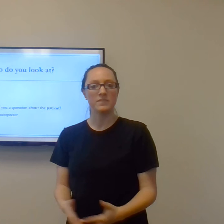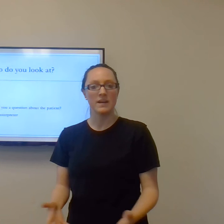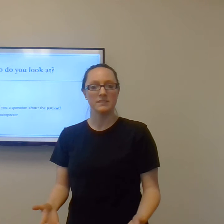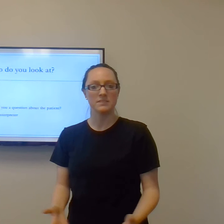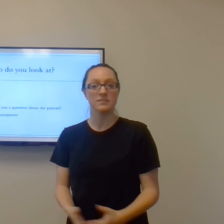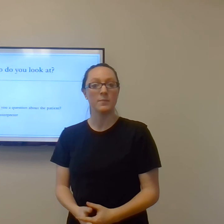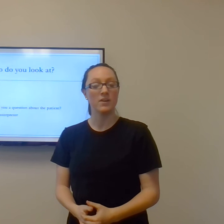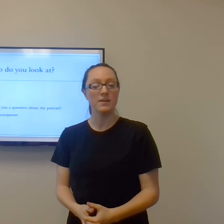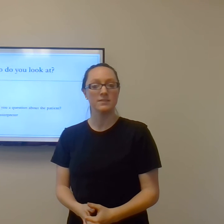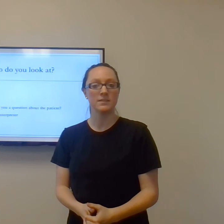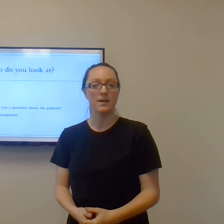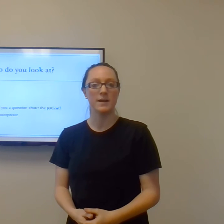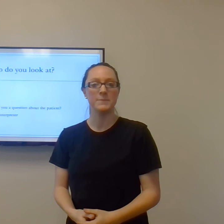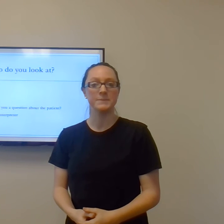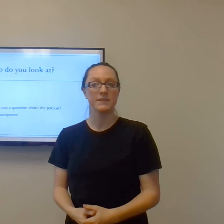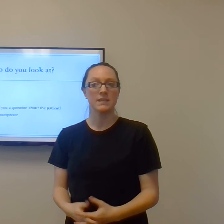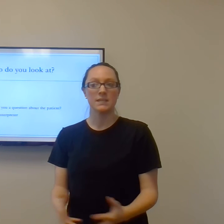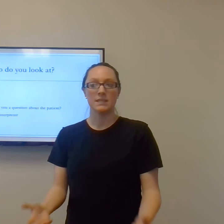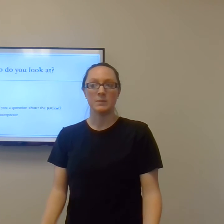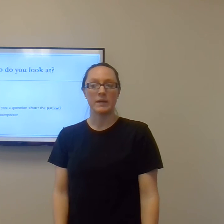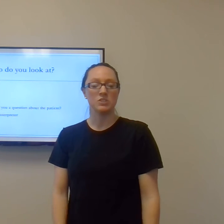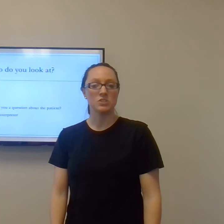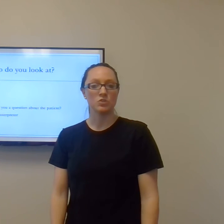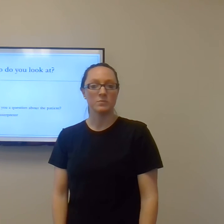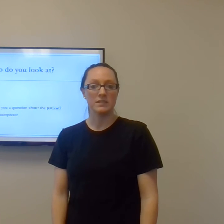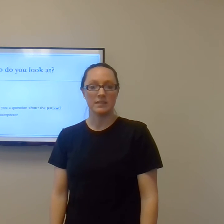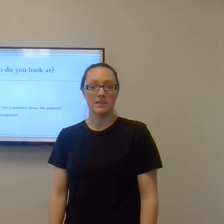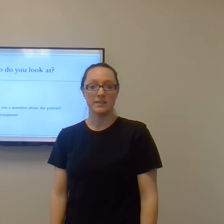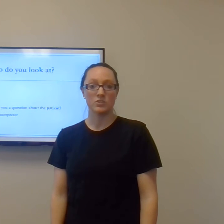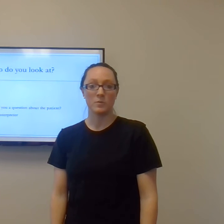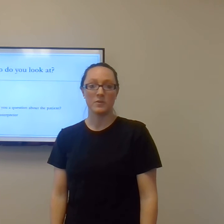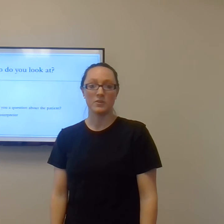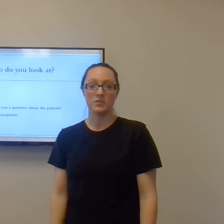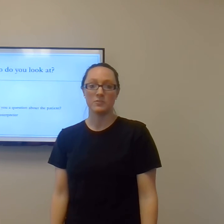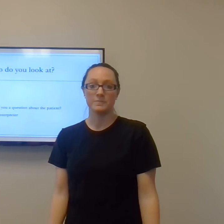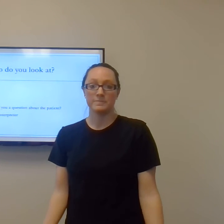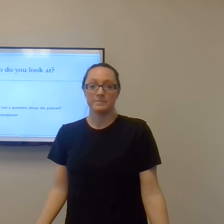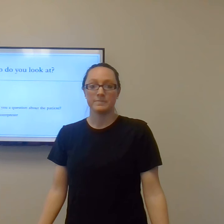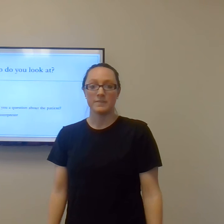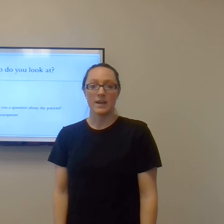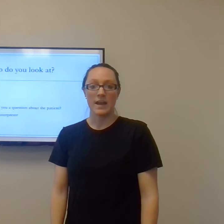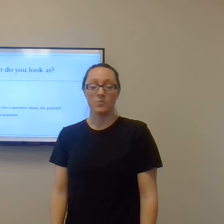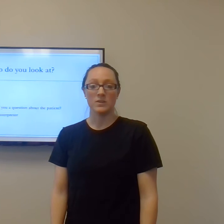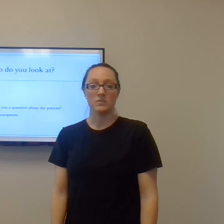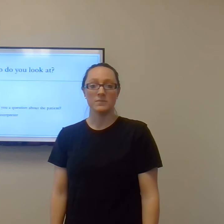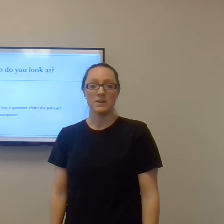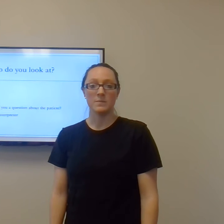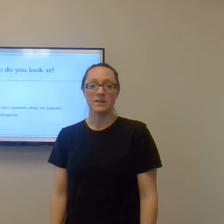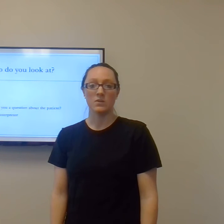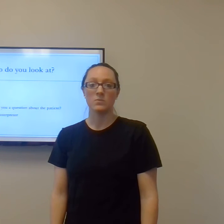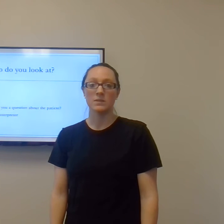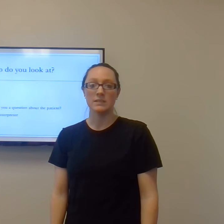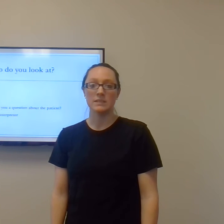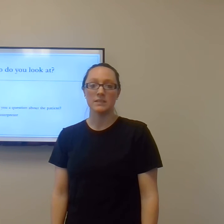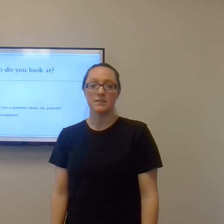certified, some are not. The patients normally get an interpreter at will. They don't really get